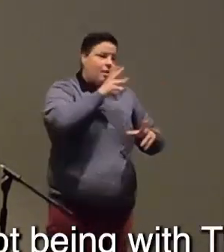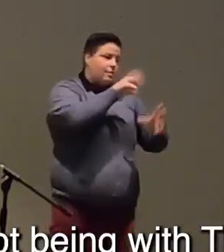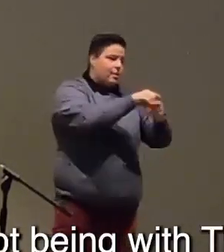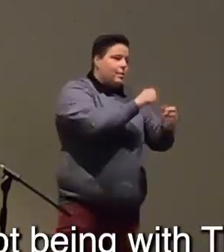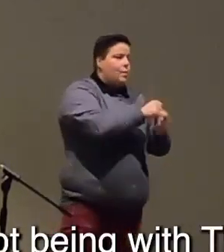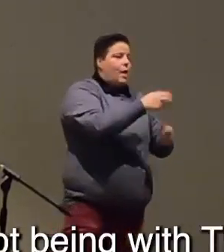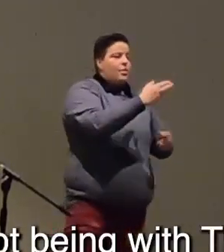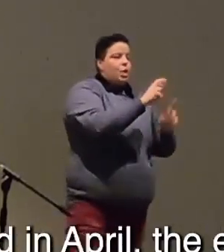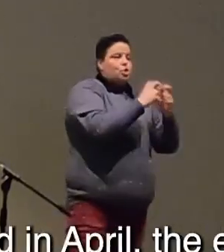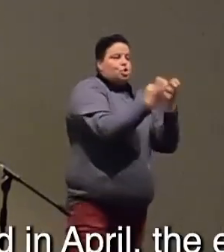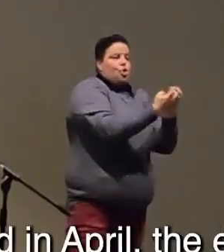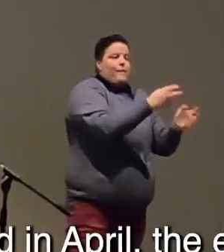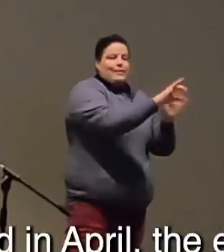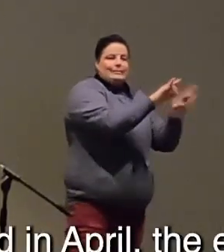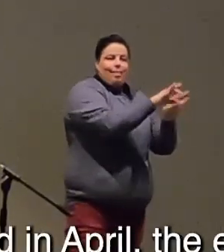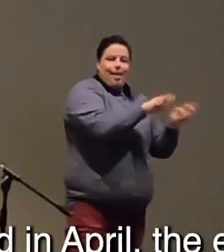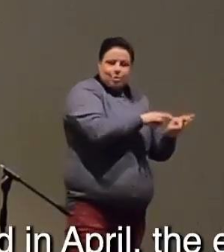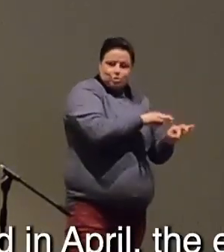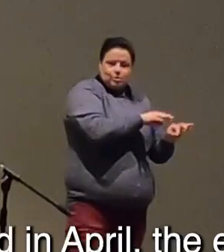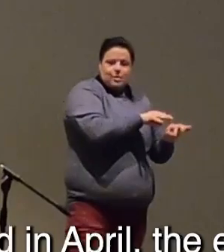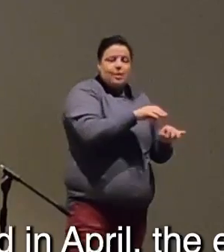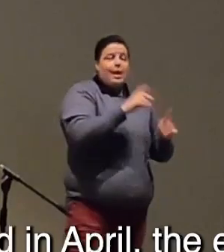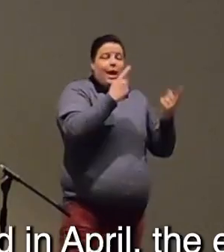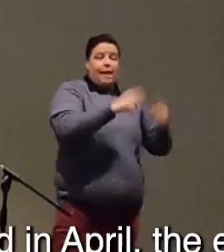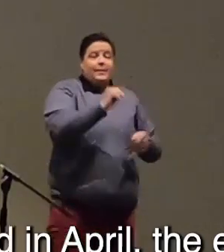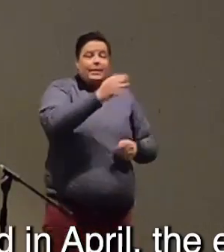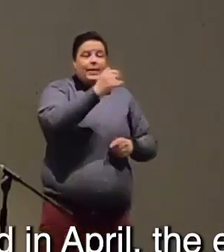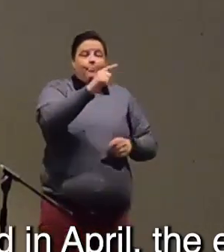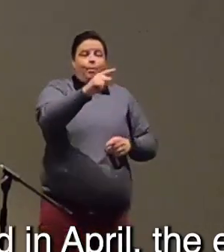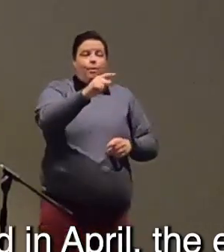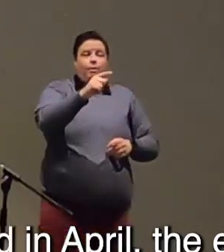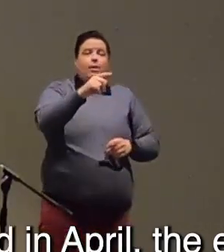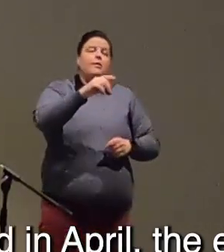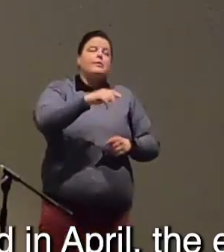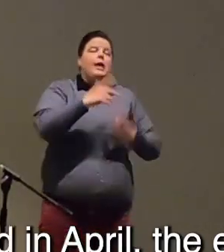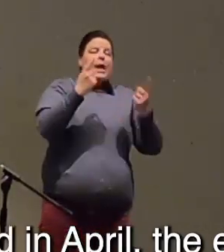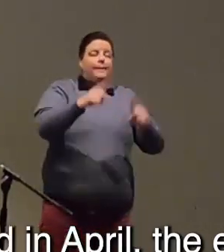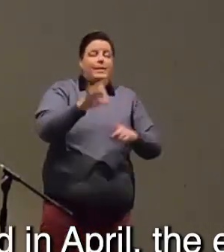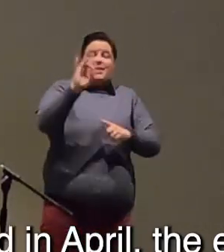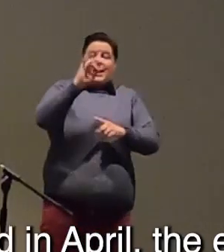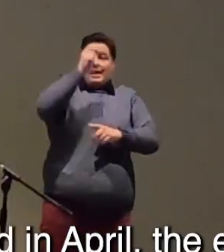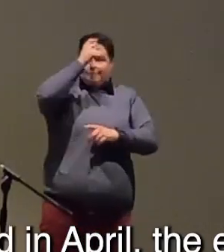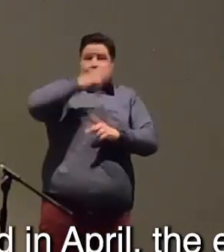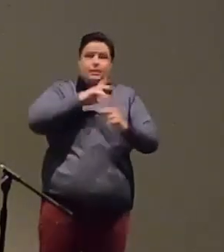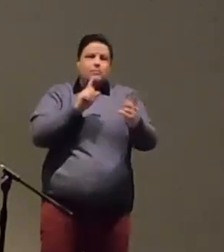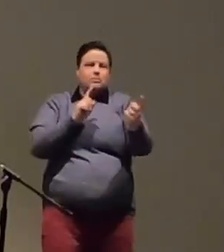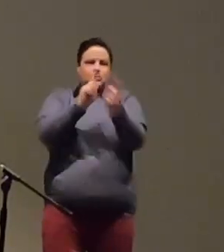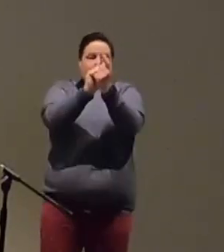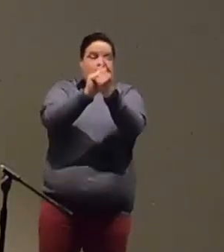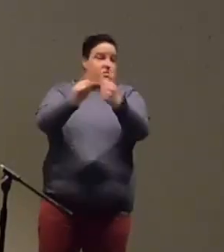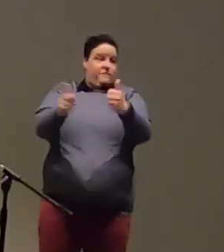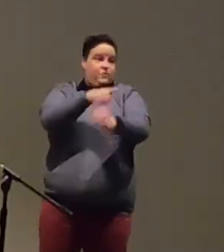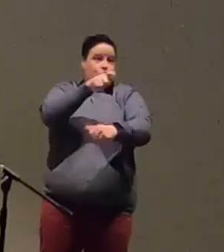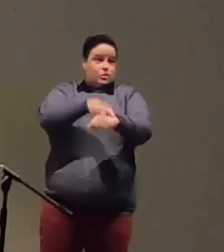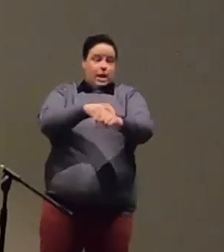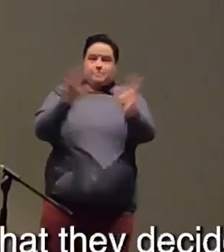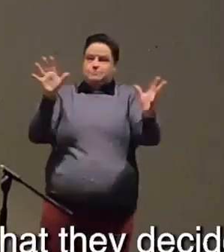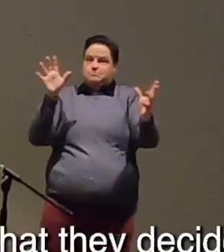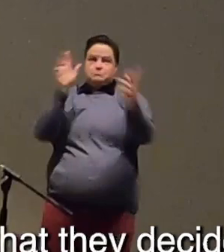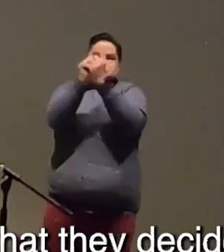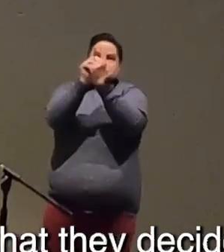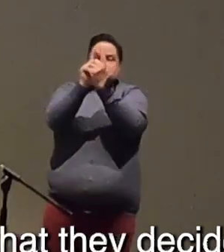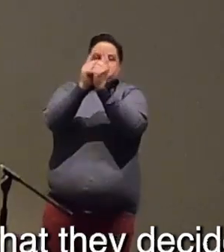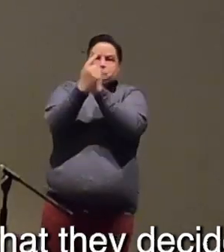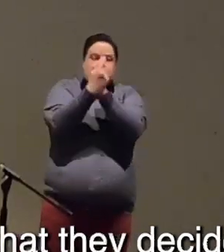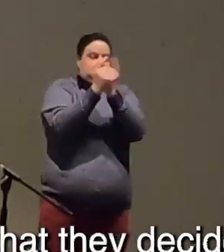jury selection. And in April, the 8 men met for the very first time. It was at this first meeting that